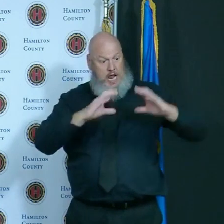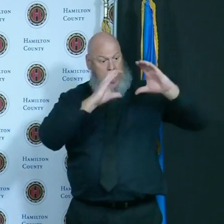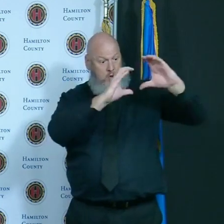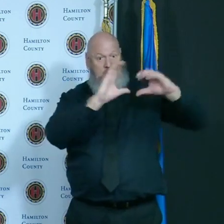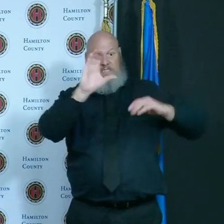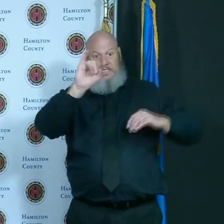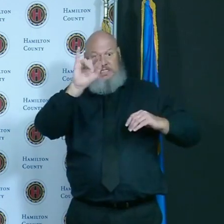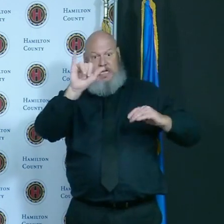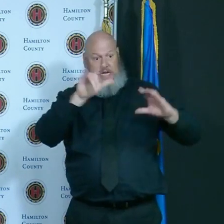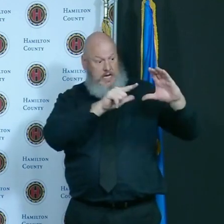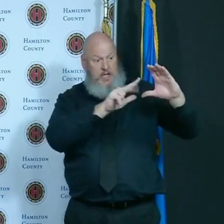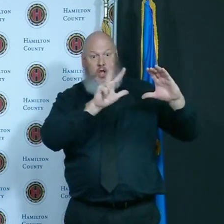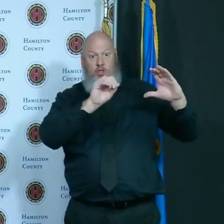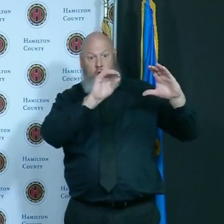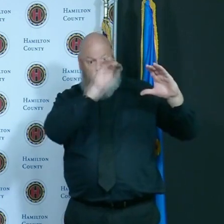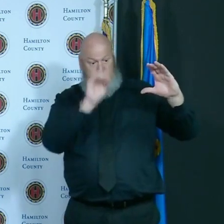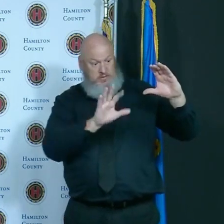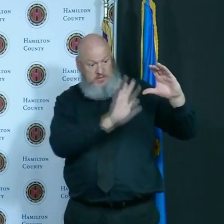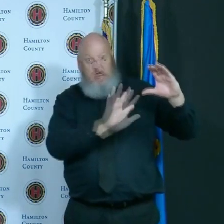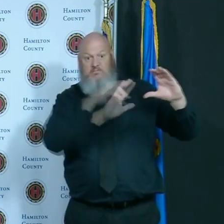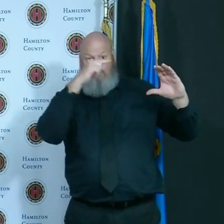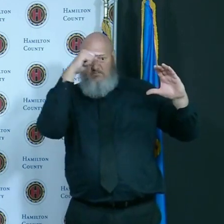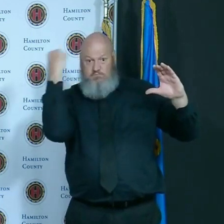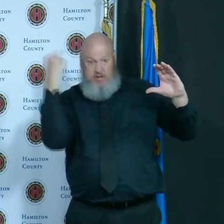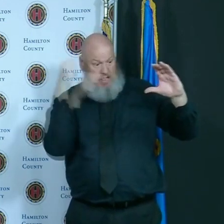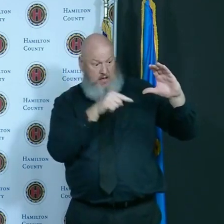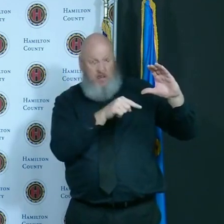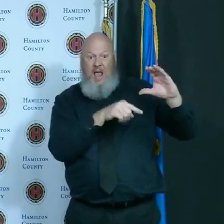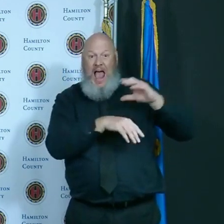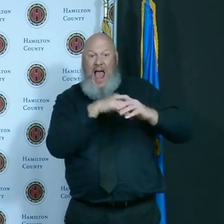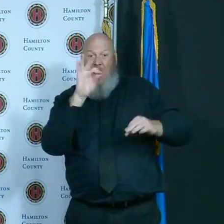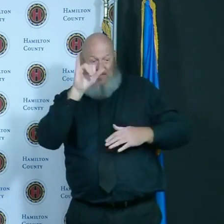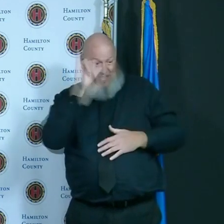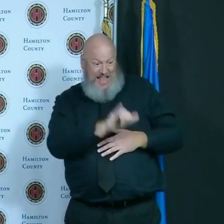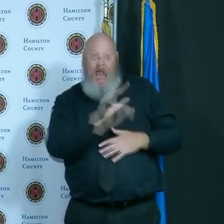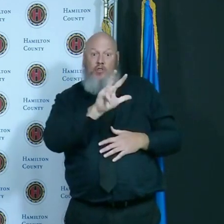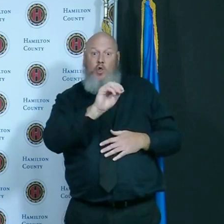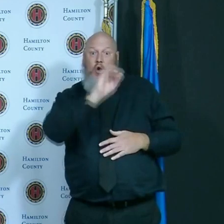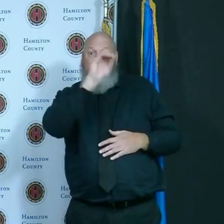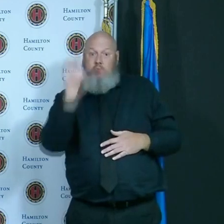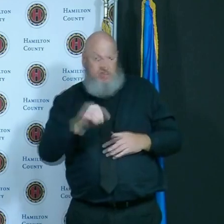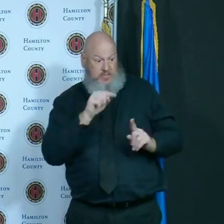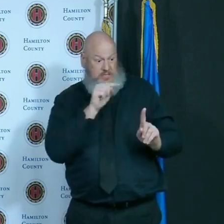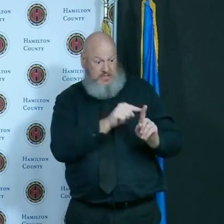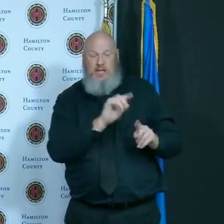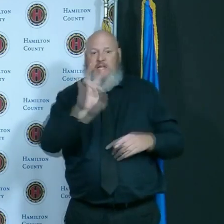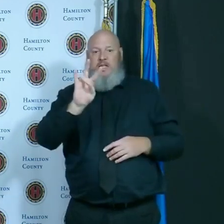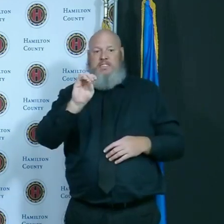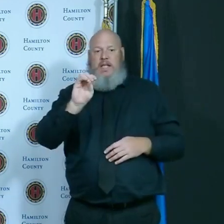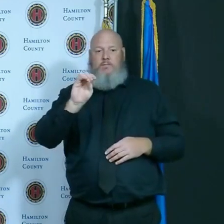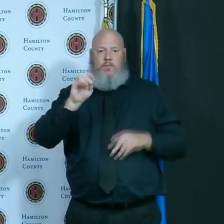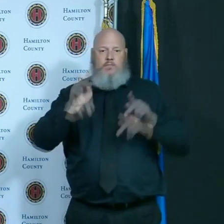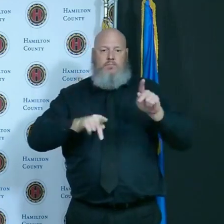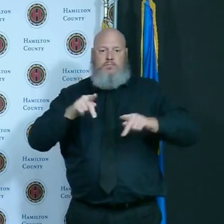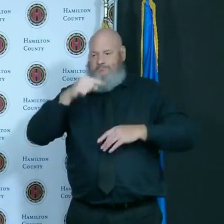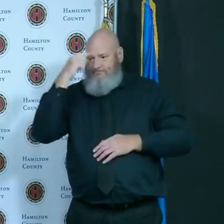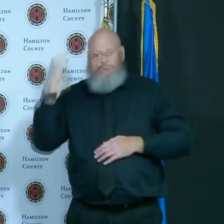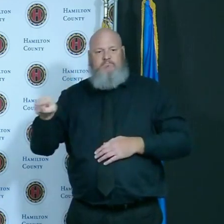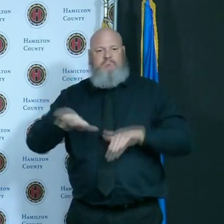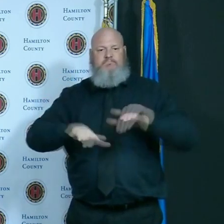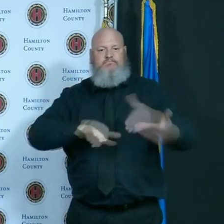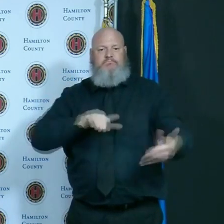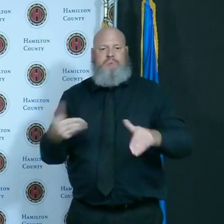comprise 13% of the population, however, 30% of infections and 40%